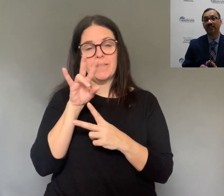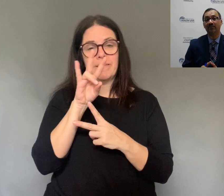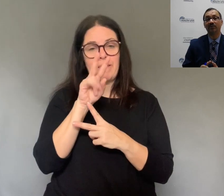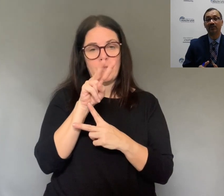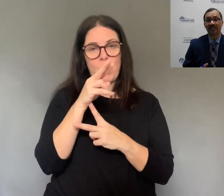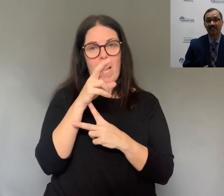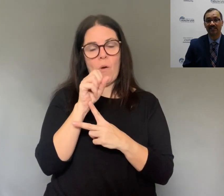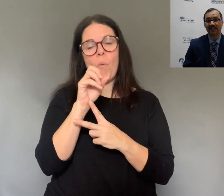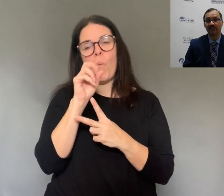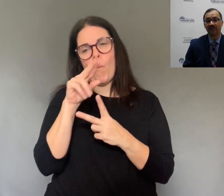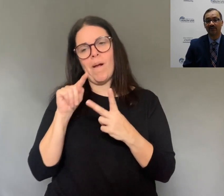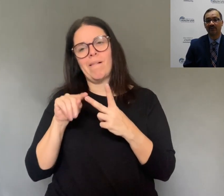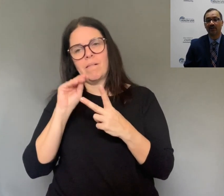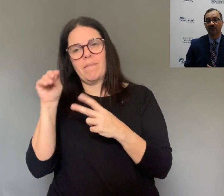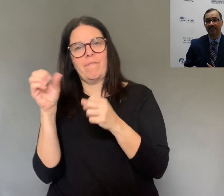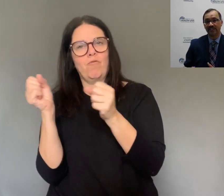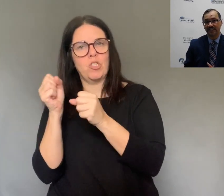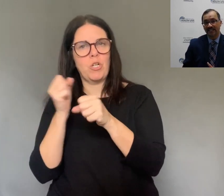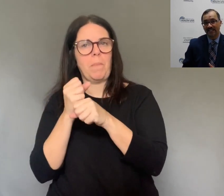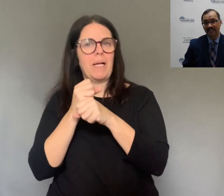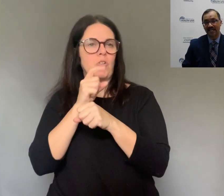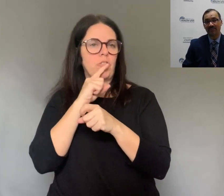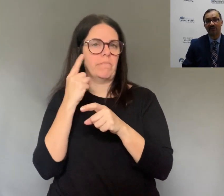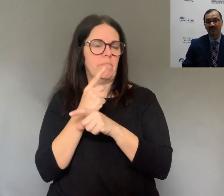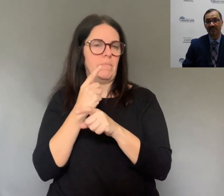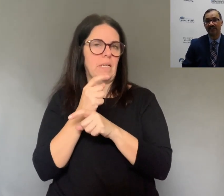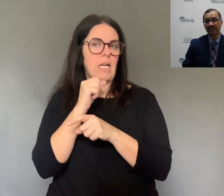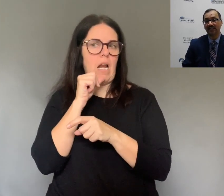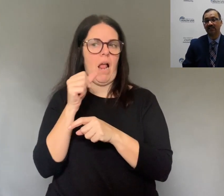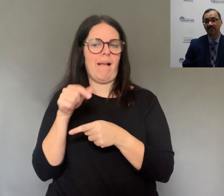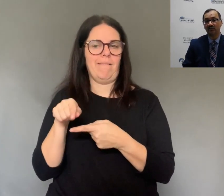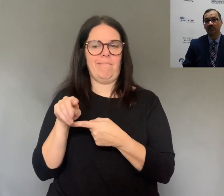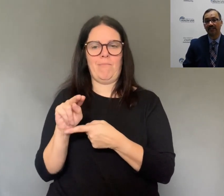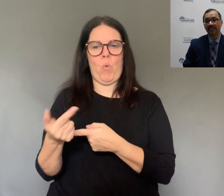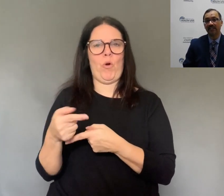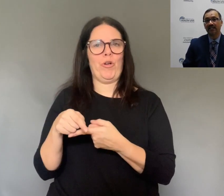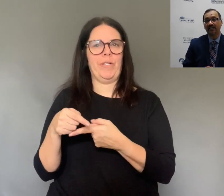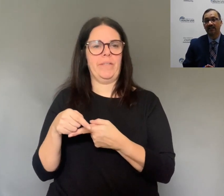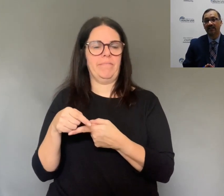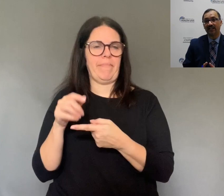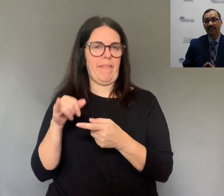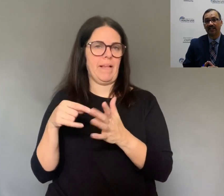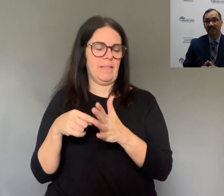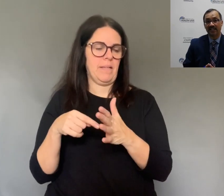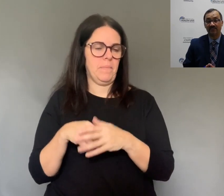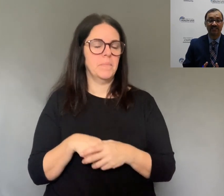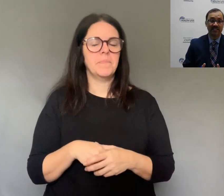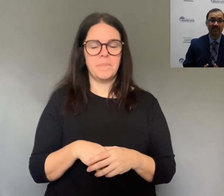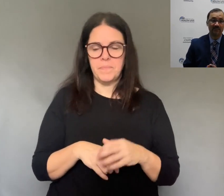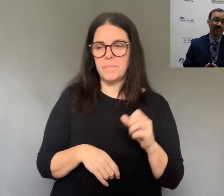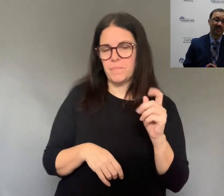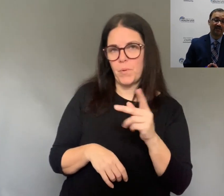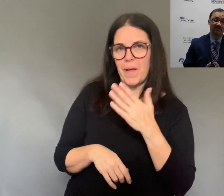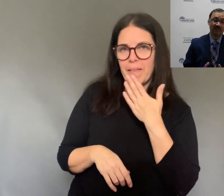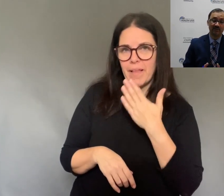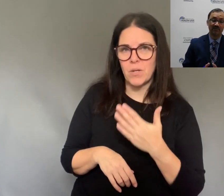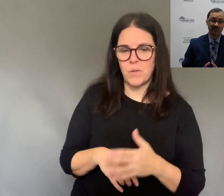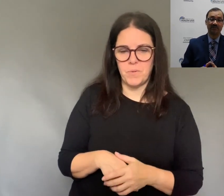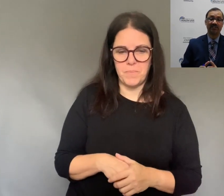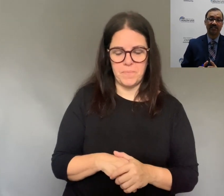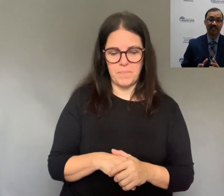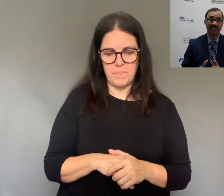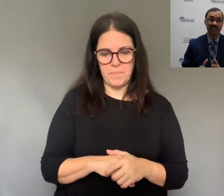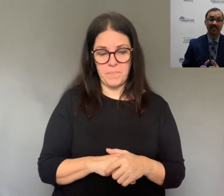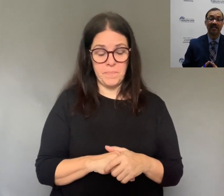to be able to test the sample. So all these lab logistics that comes into play, and the labs take, for most of the